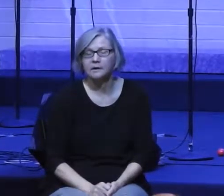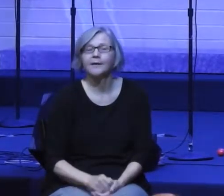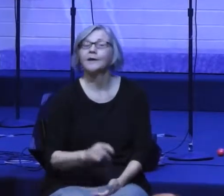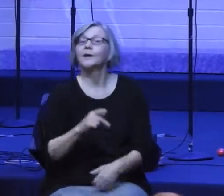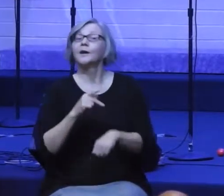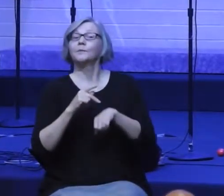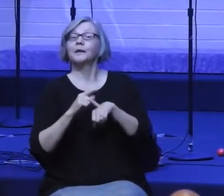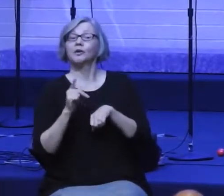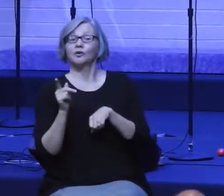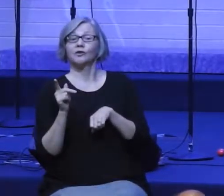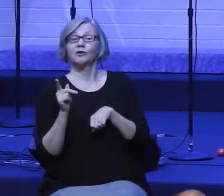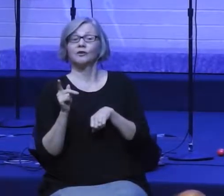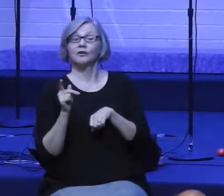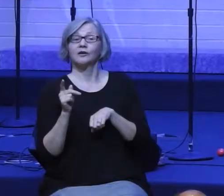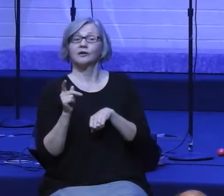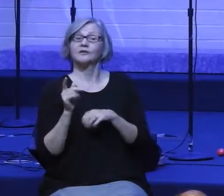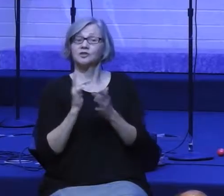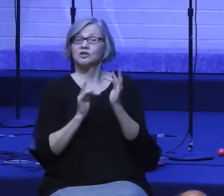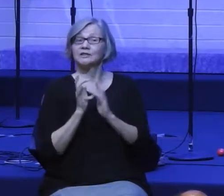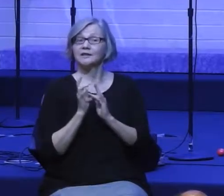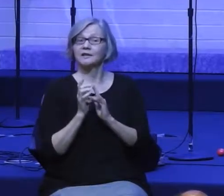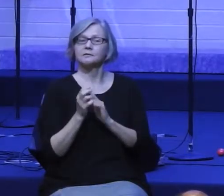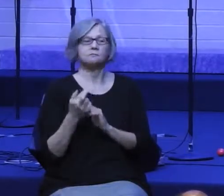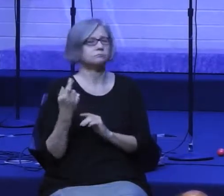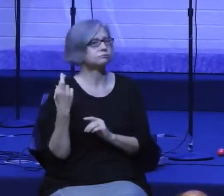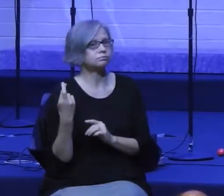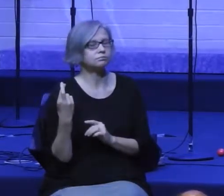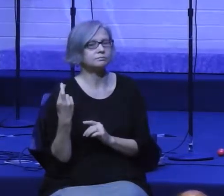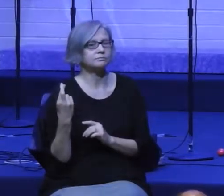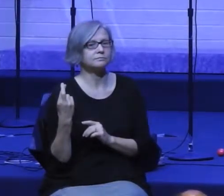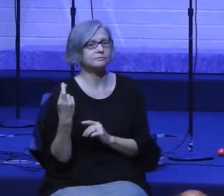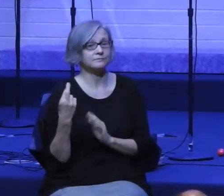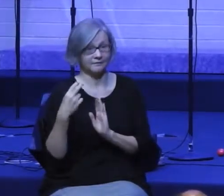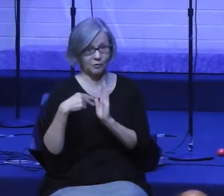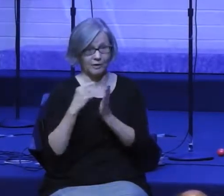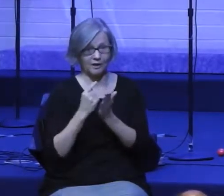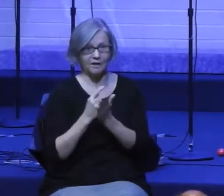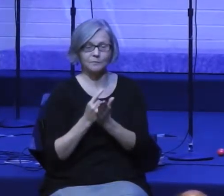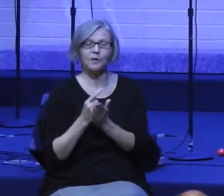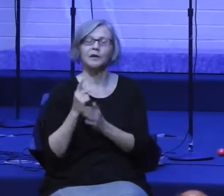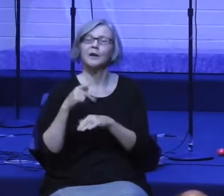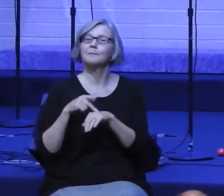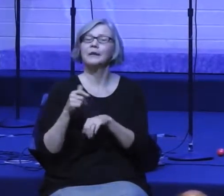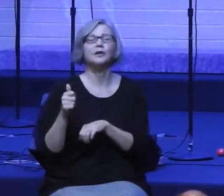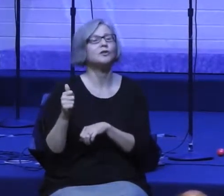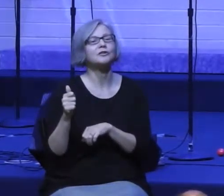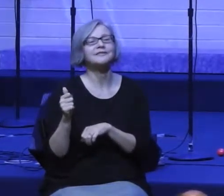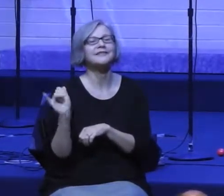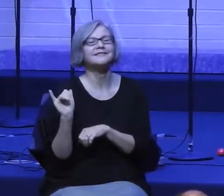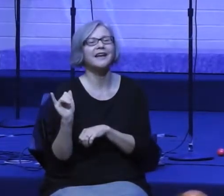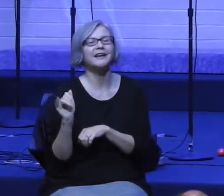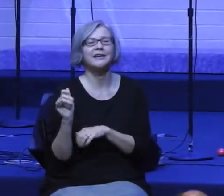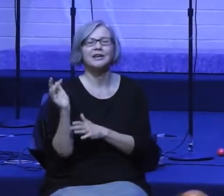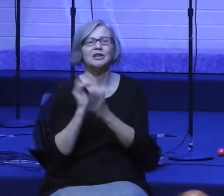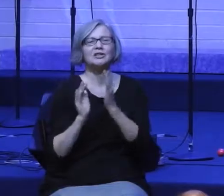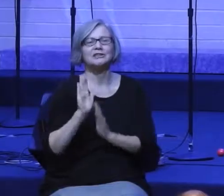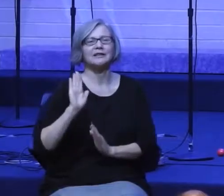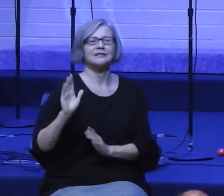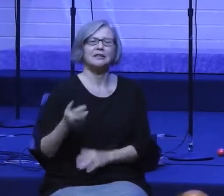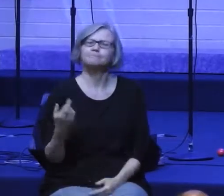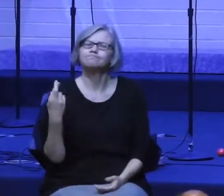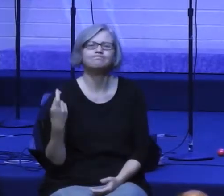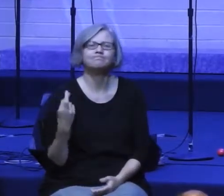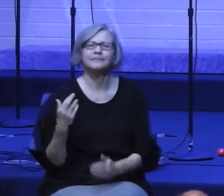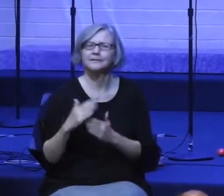Now Peter and Jesus are tight. You read the gospel stories, Peter's on the inside. He's like Jesus' right-hand man, at least